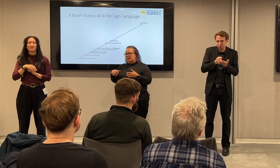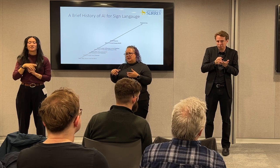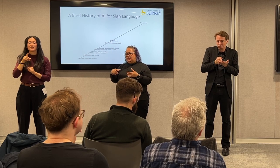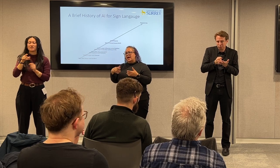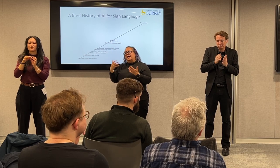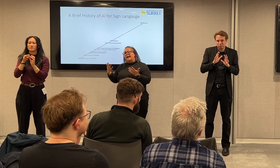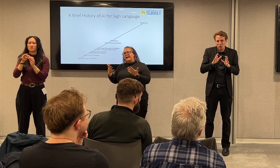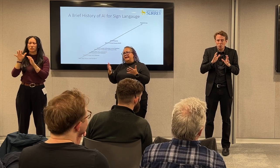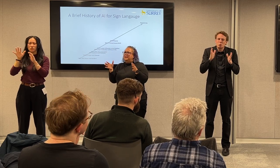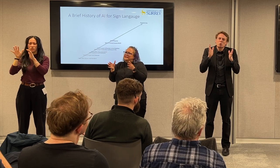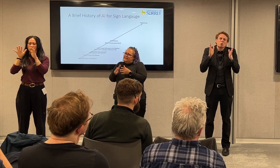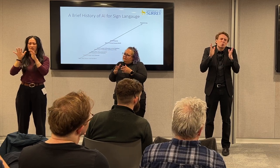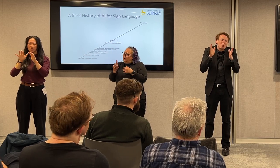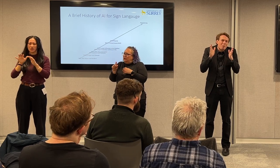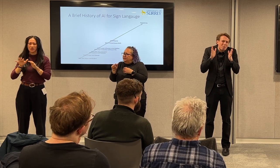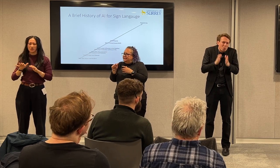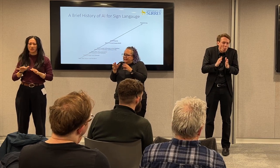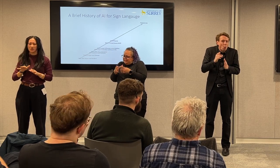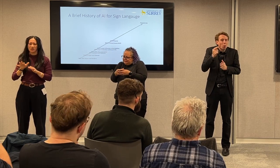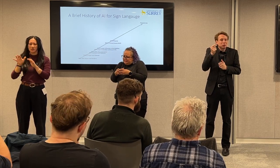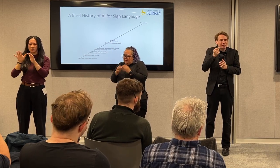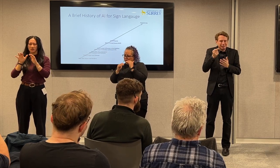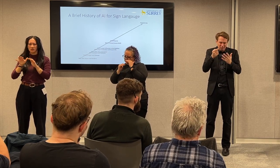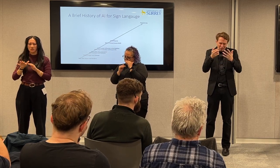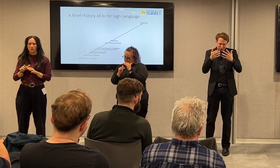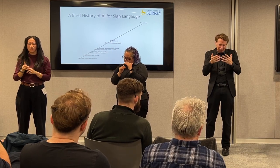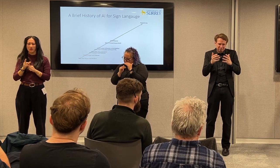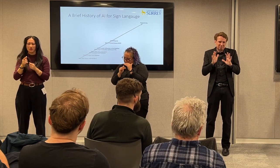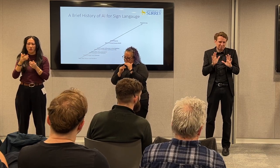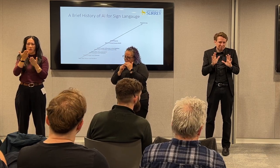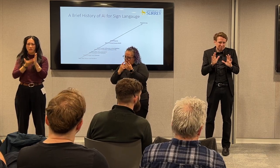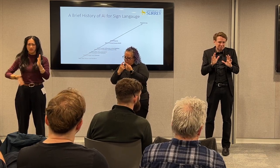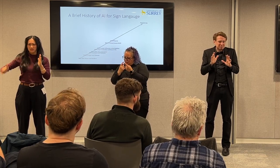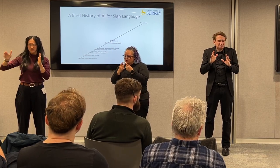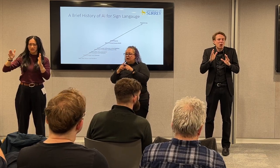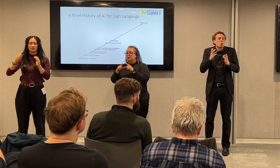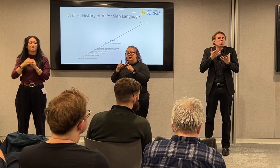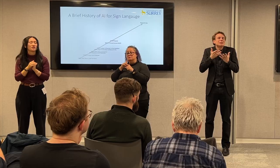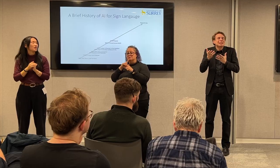So quite a small data set, very constrained domain of discourse, but it's hugely helped